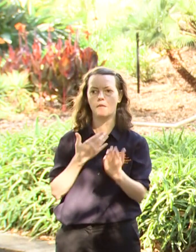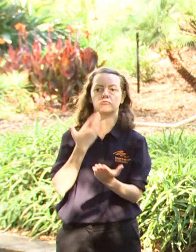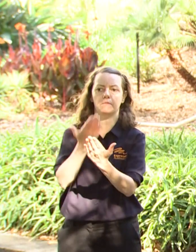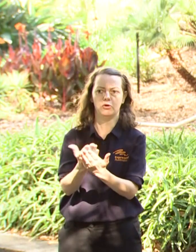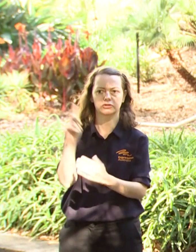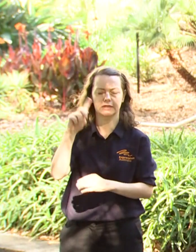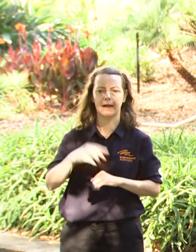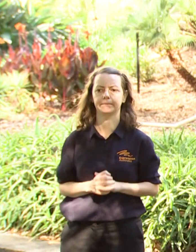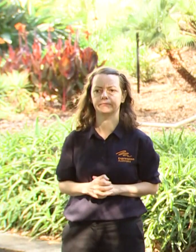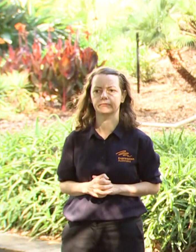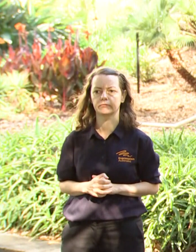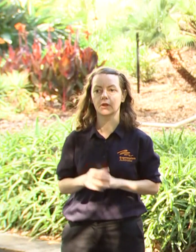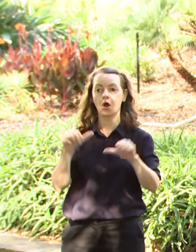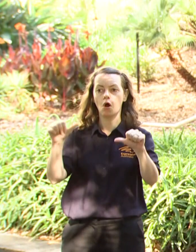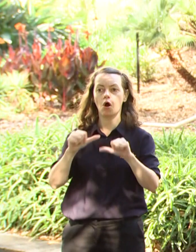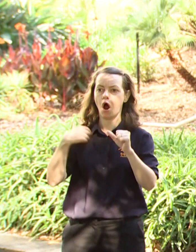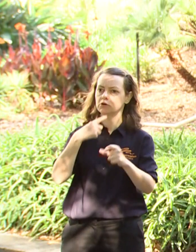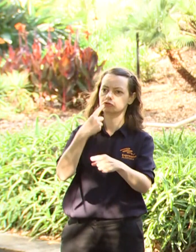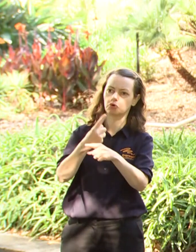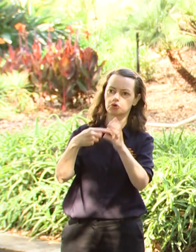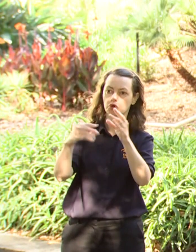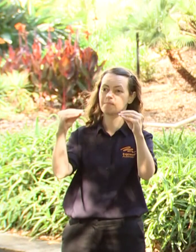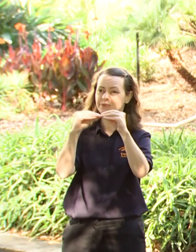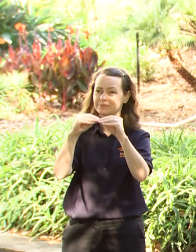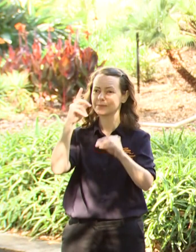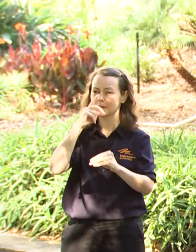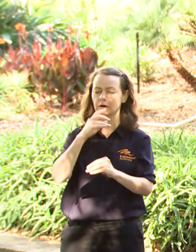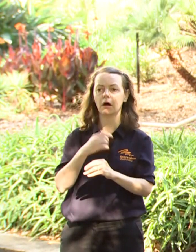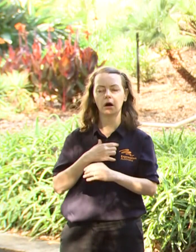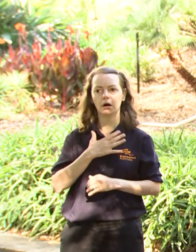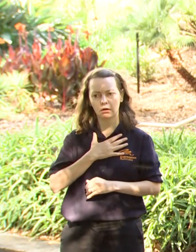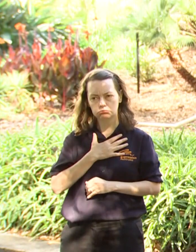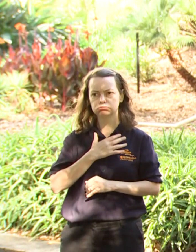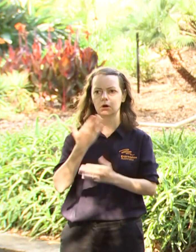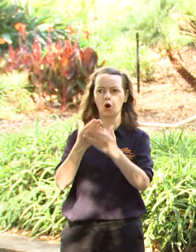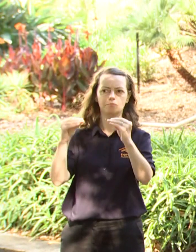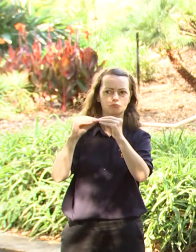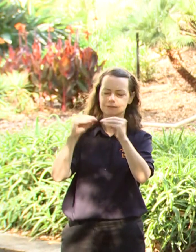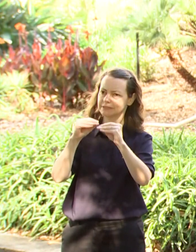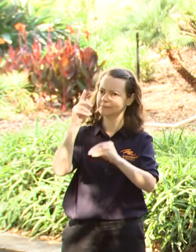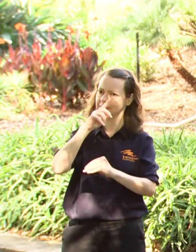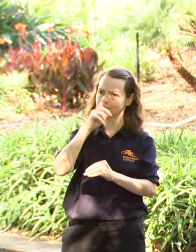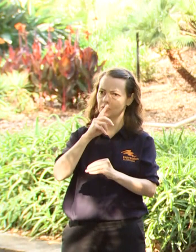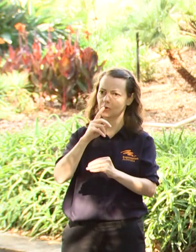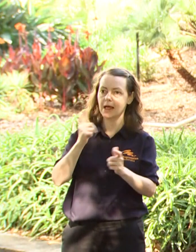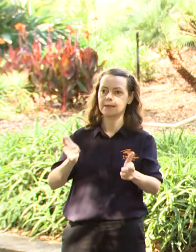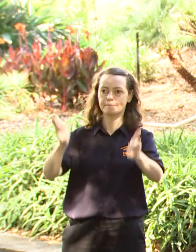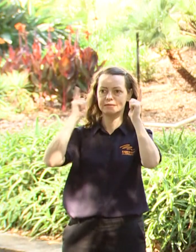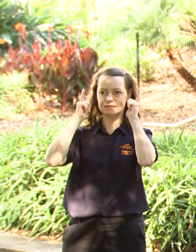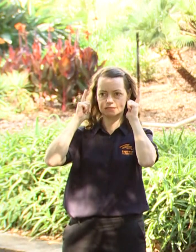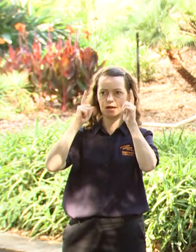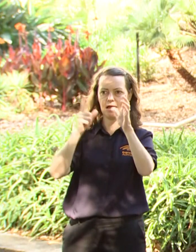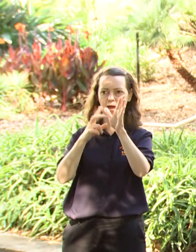everybody in Brisbane. Premier Palaszczuk's had to make some very difficult calls this morning. I fully support those calls. It's very